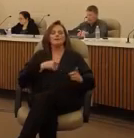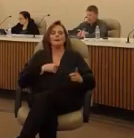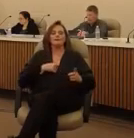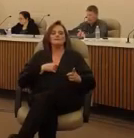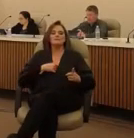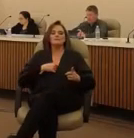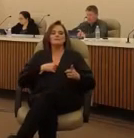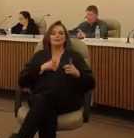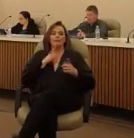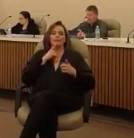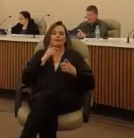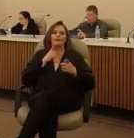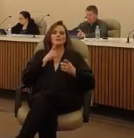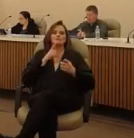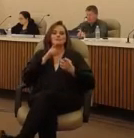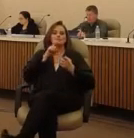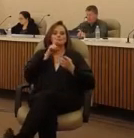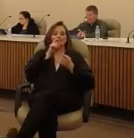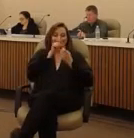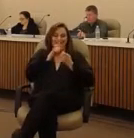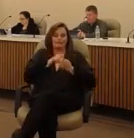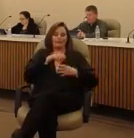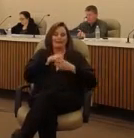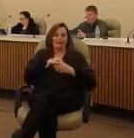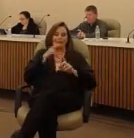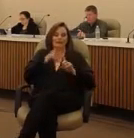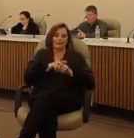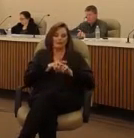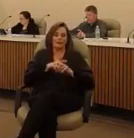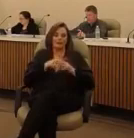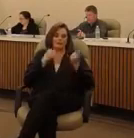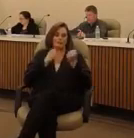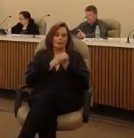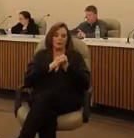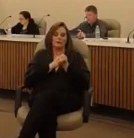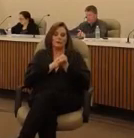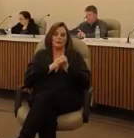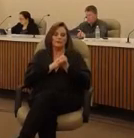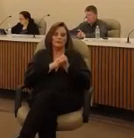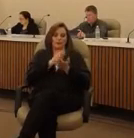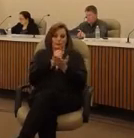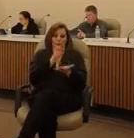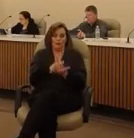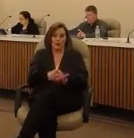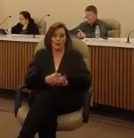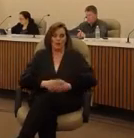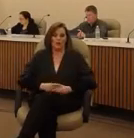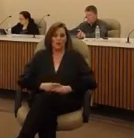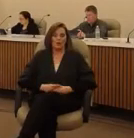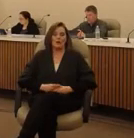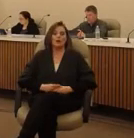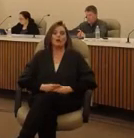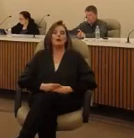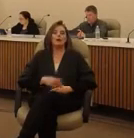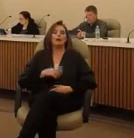factors detailed in that application support the approval, and